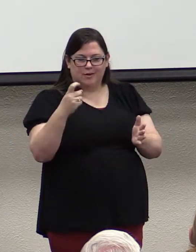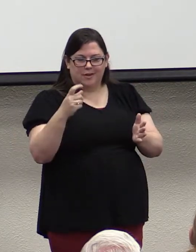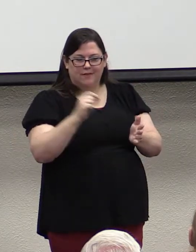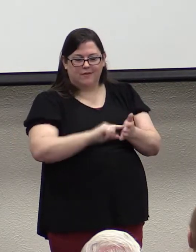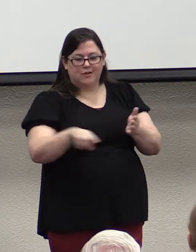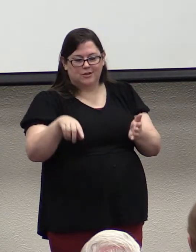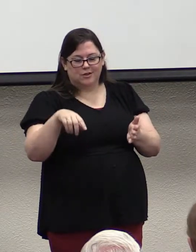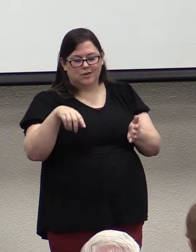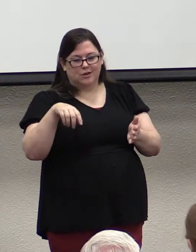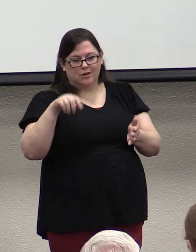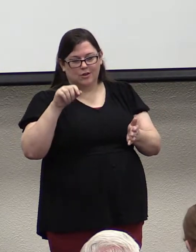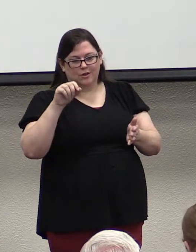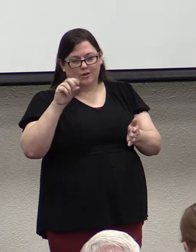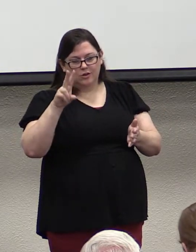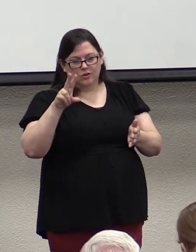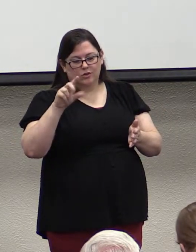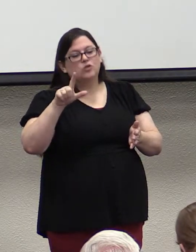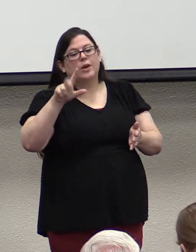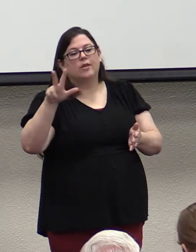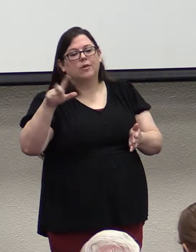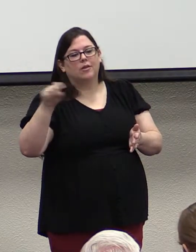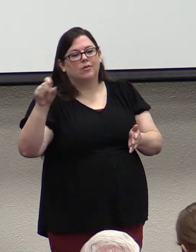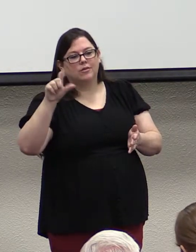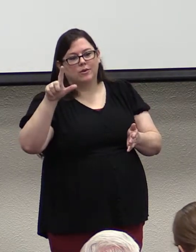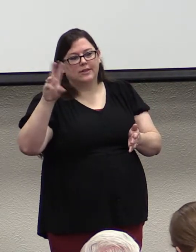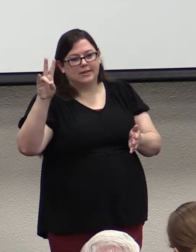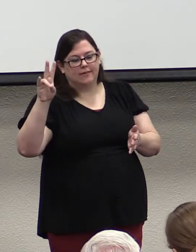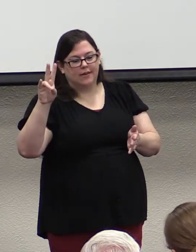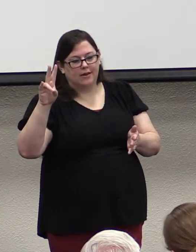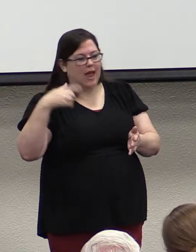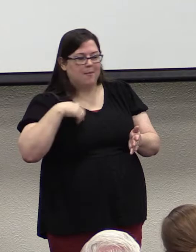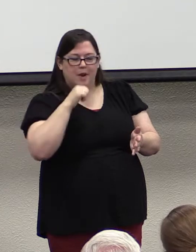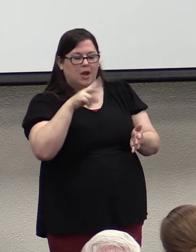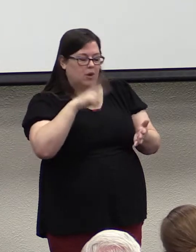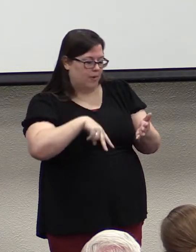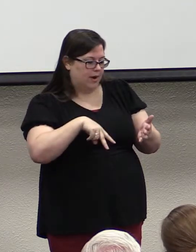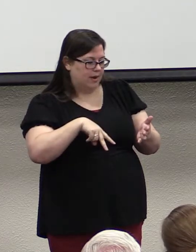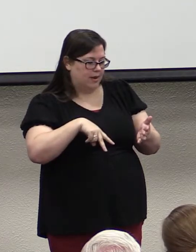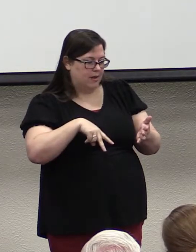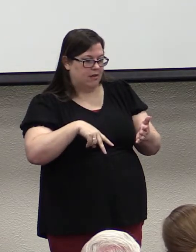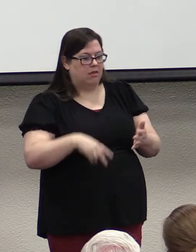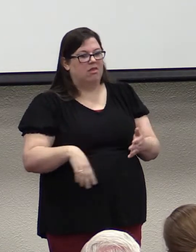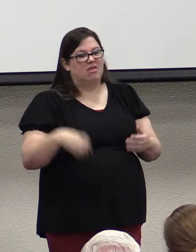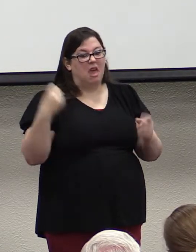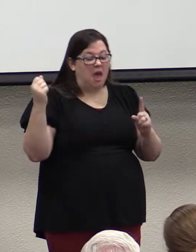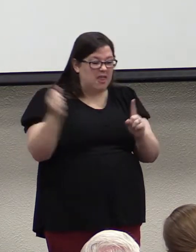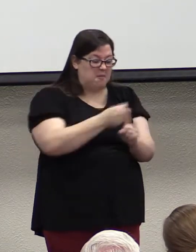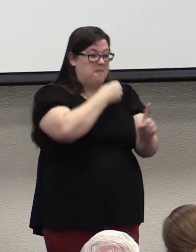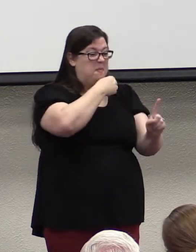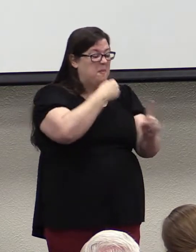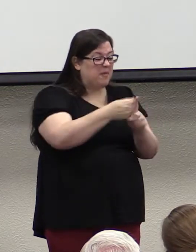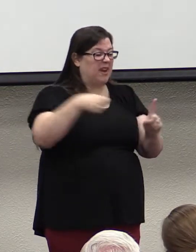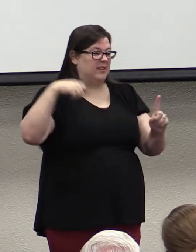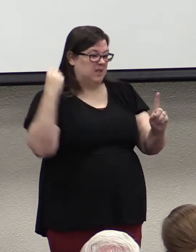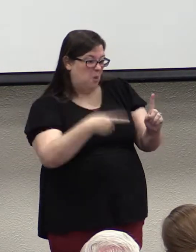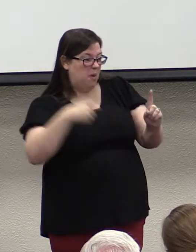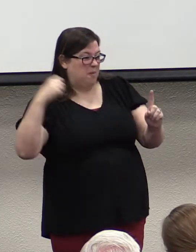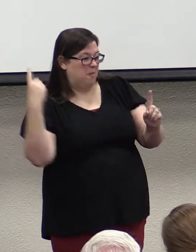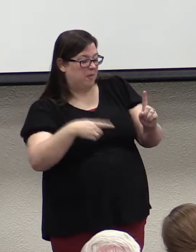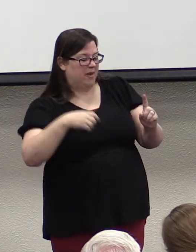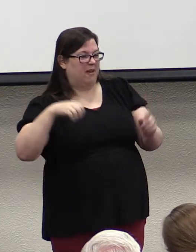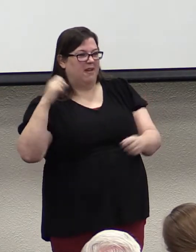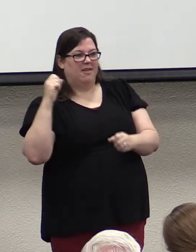23 through 27. I'm not going to read it because I'm almost out of time. The beatings and the whippings and the stoning